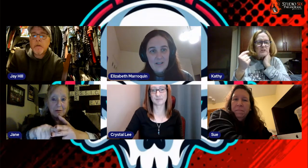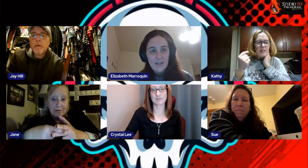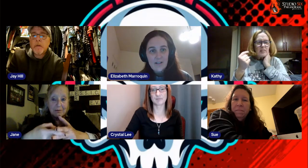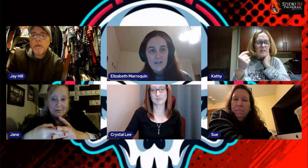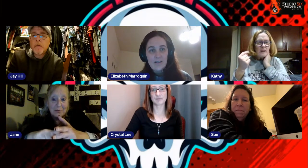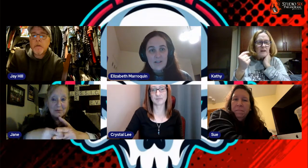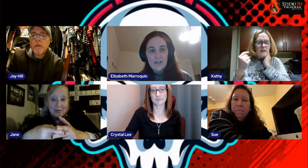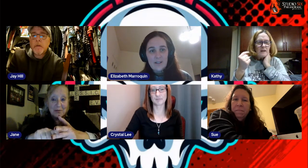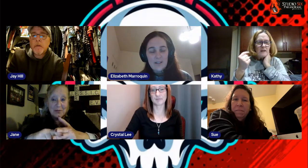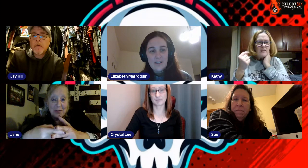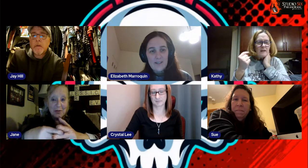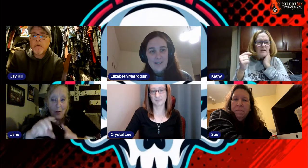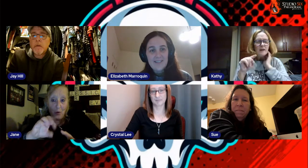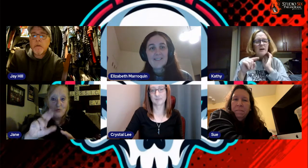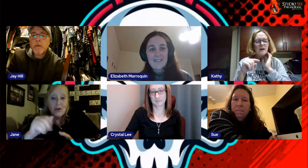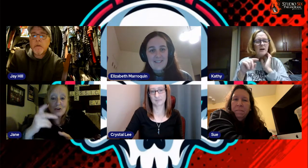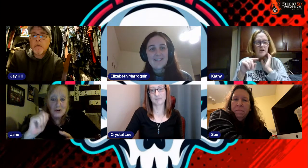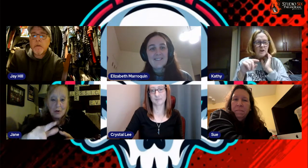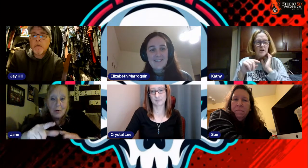original